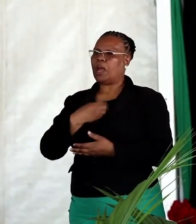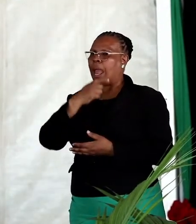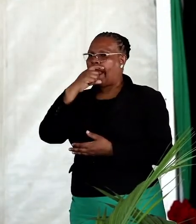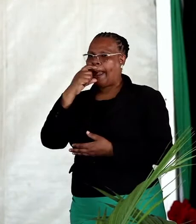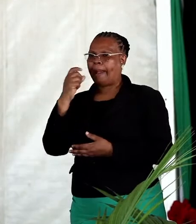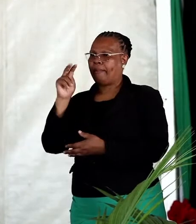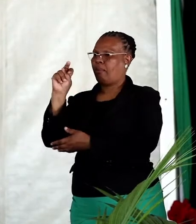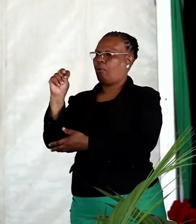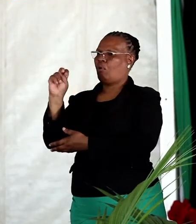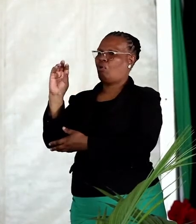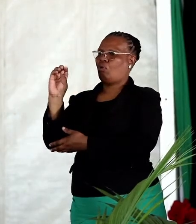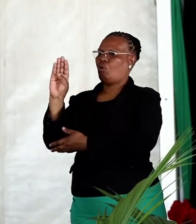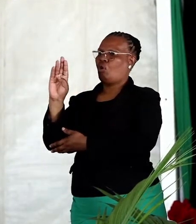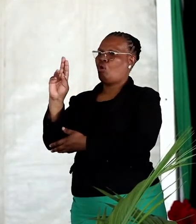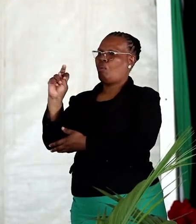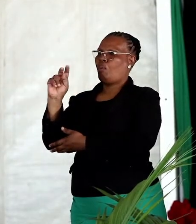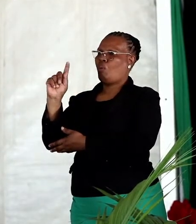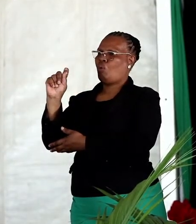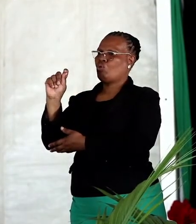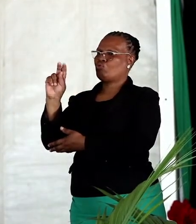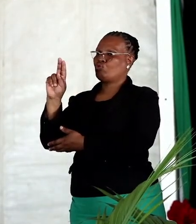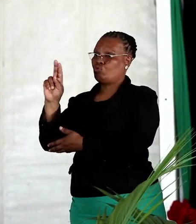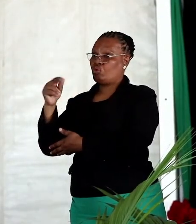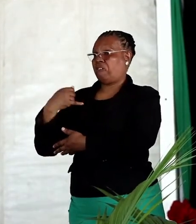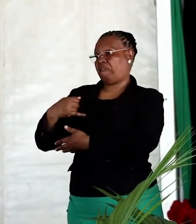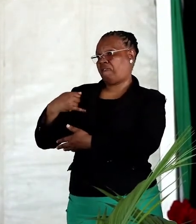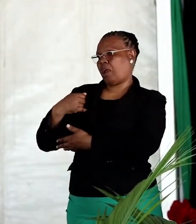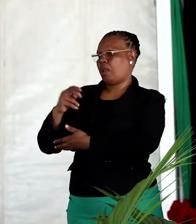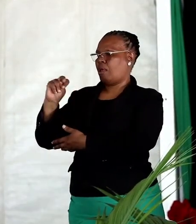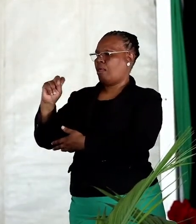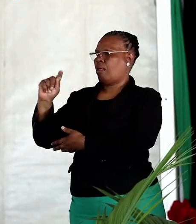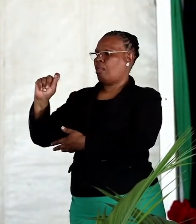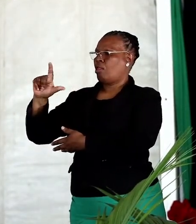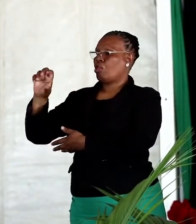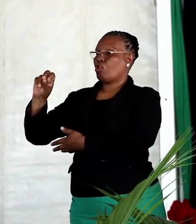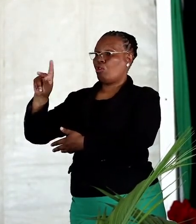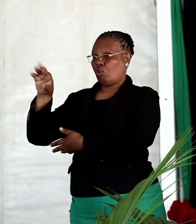nobuntu Nhloko Malibongwe